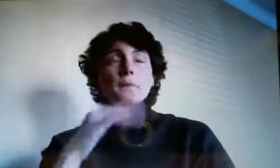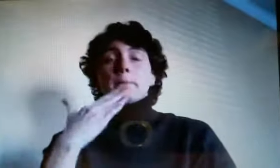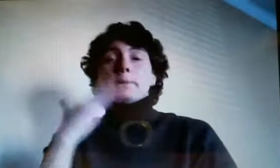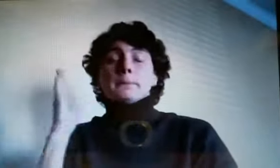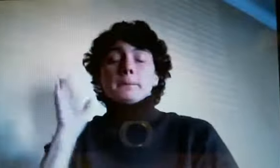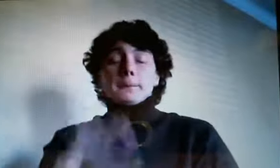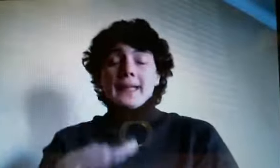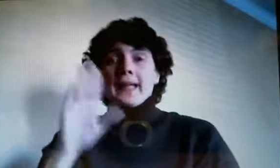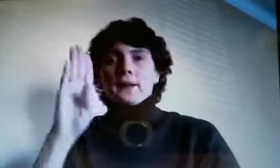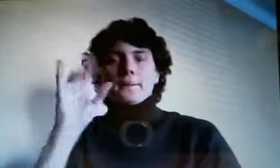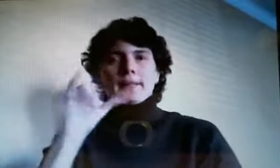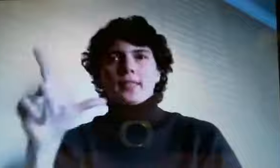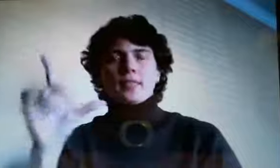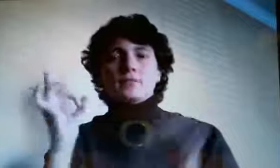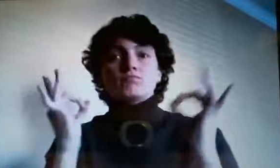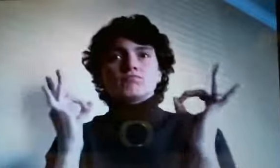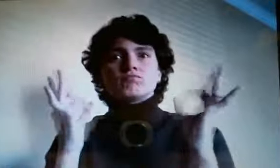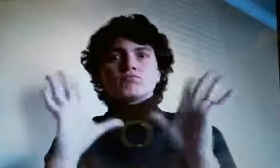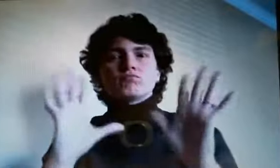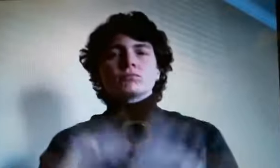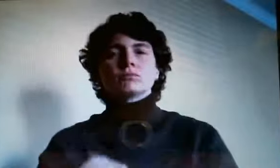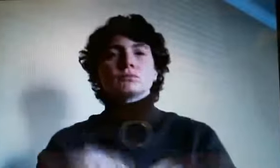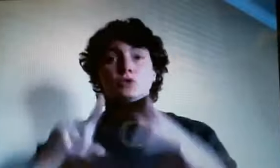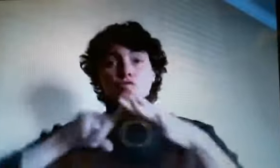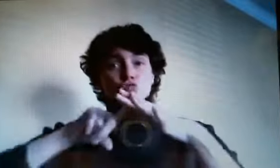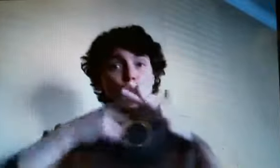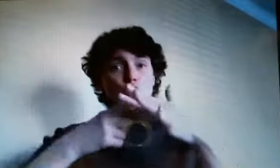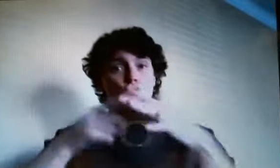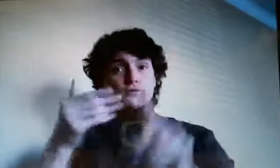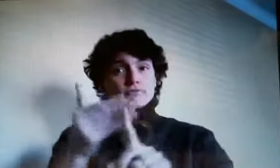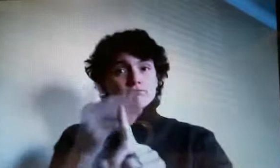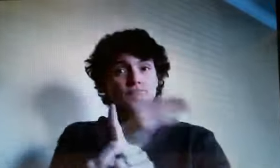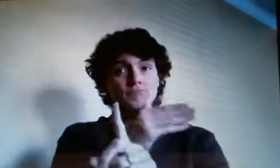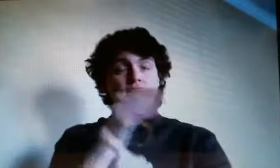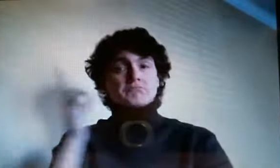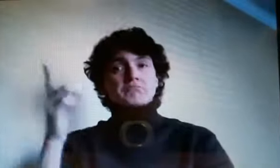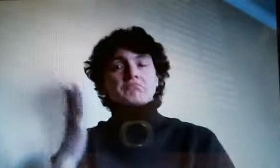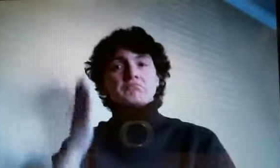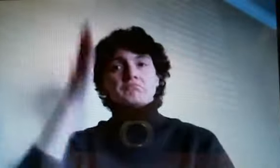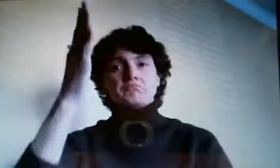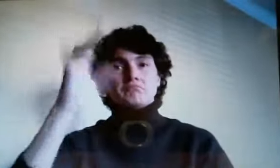1367 bill. It's actually an awful video. It's absolutely horrific.